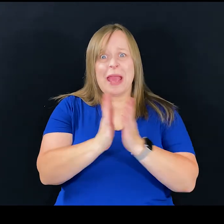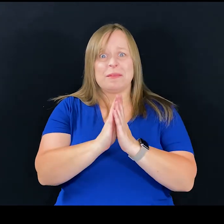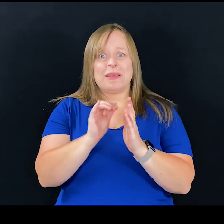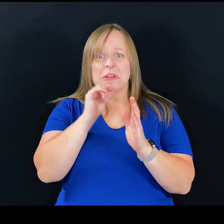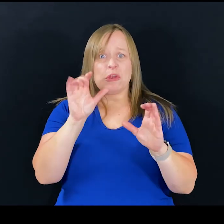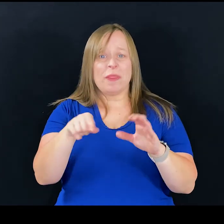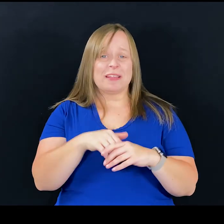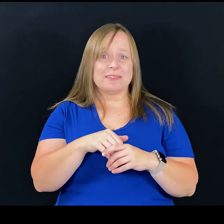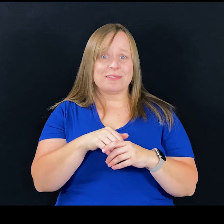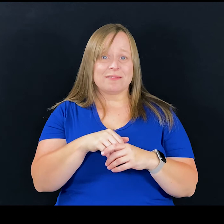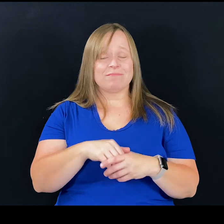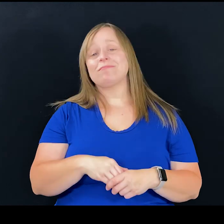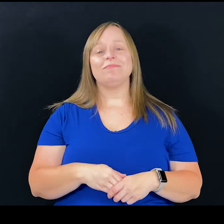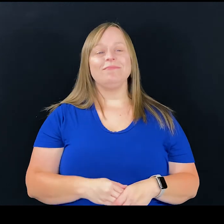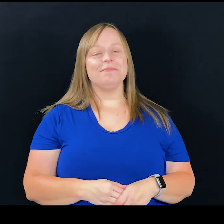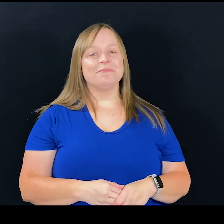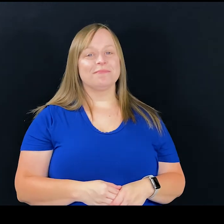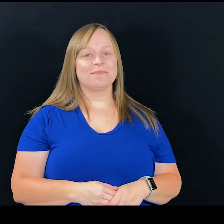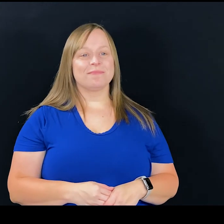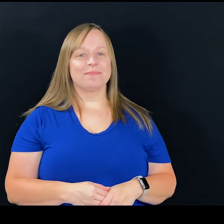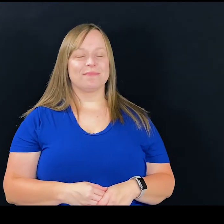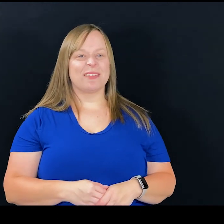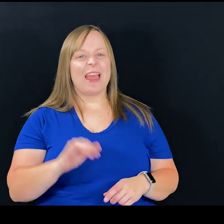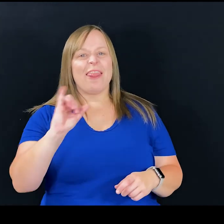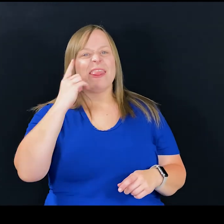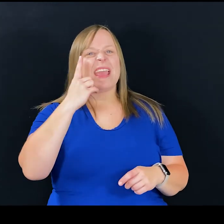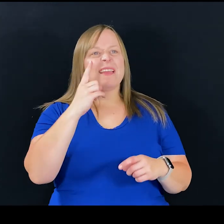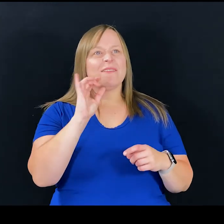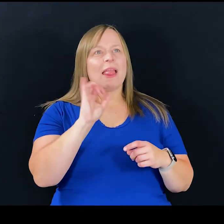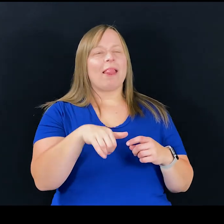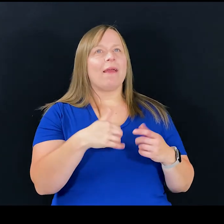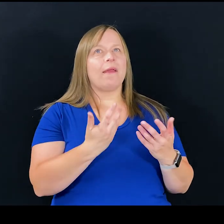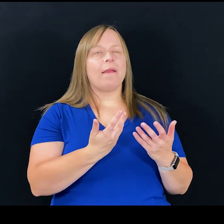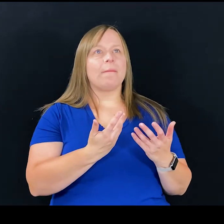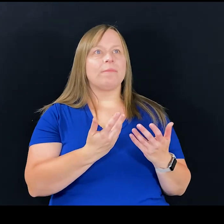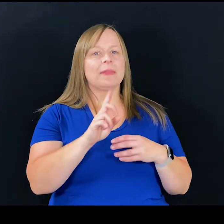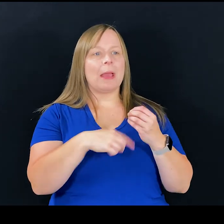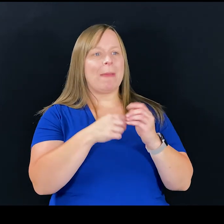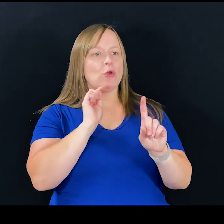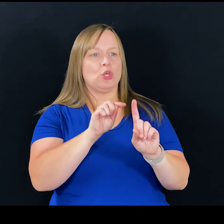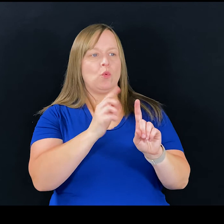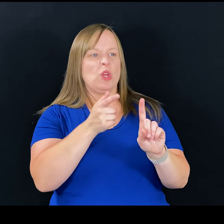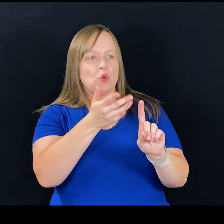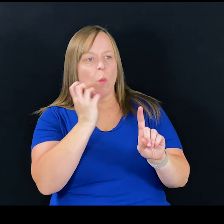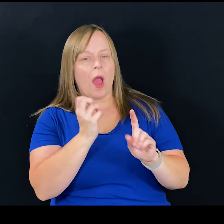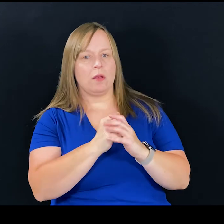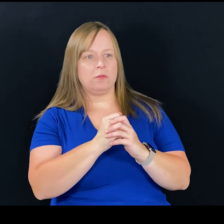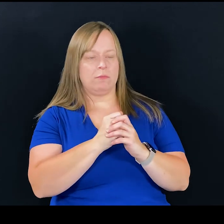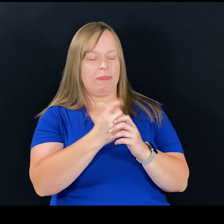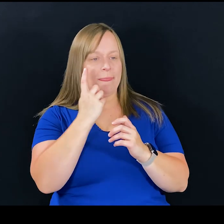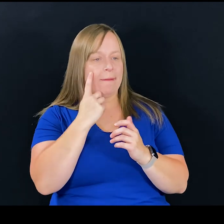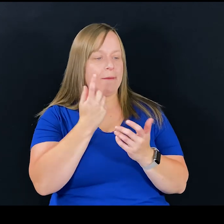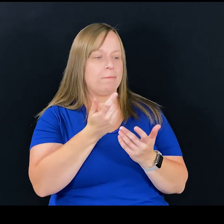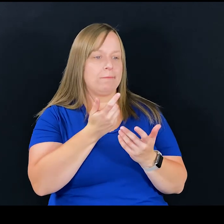him if we hadn't done this. Just think of it like it's about you, what you